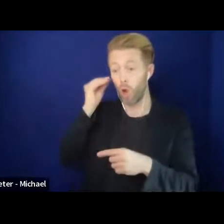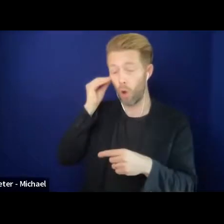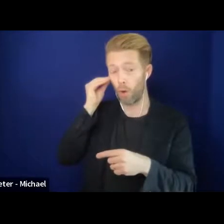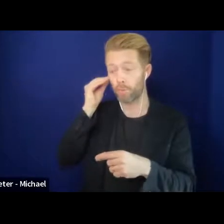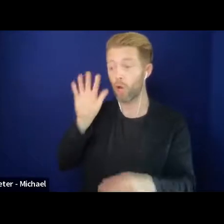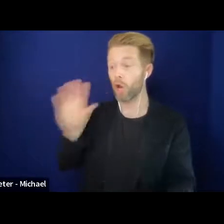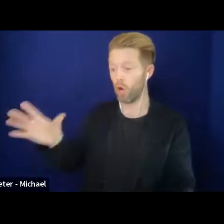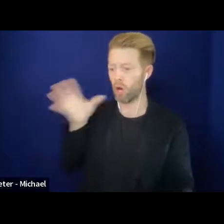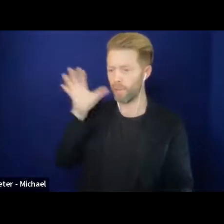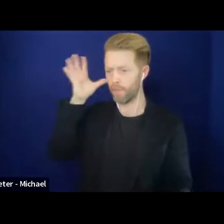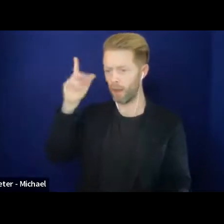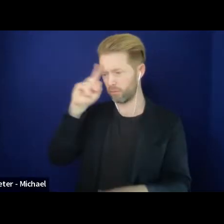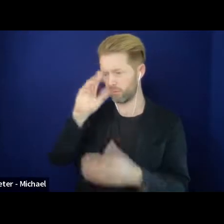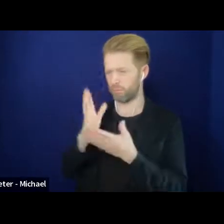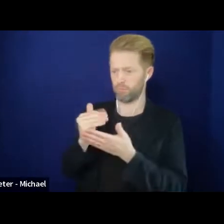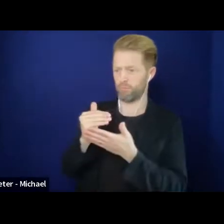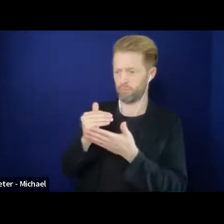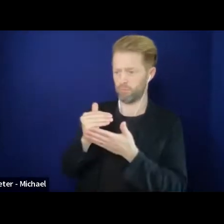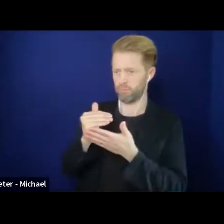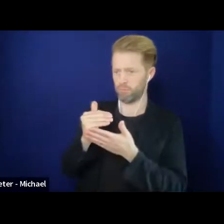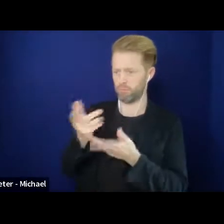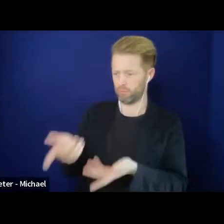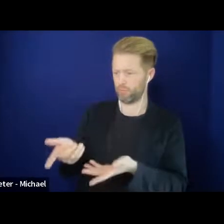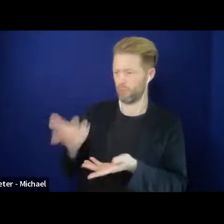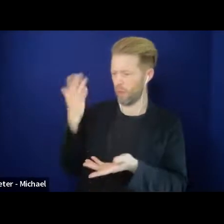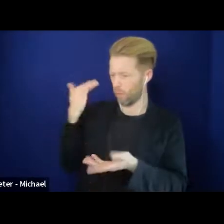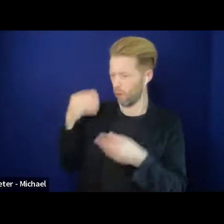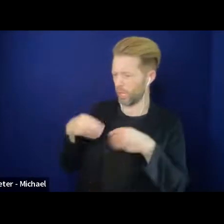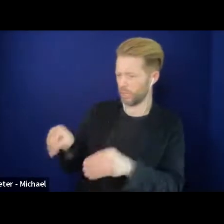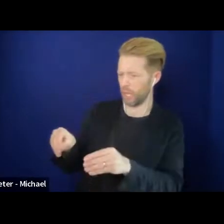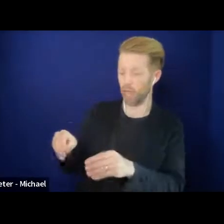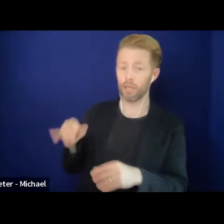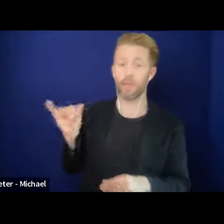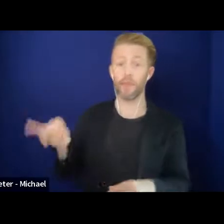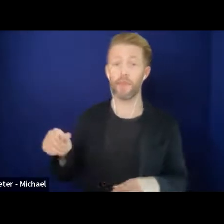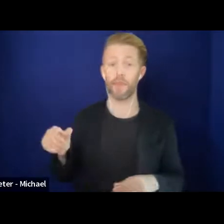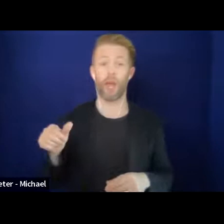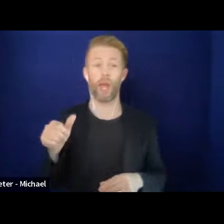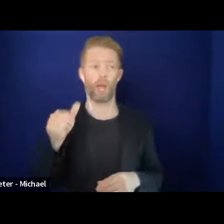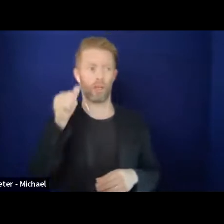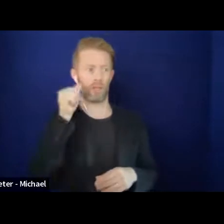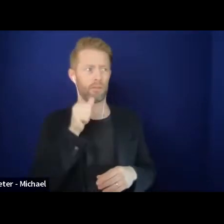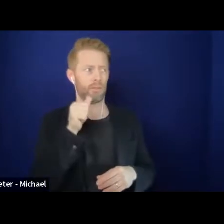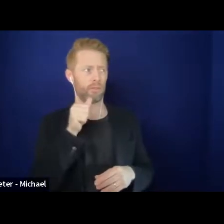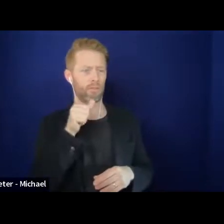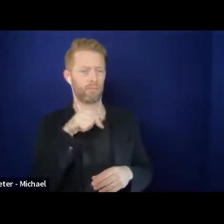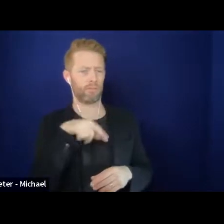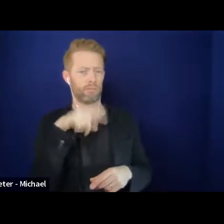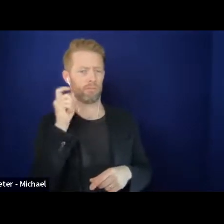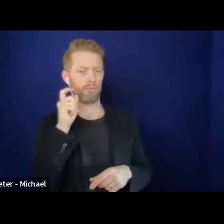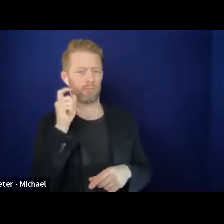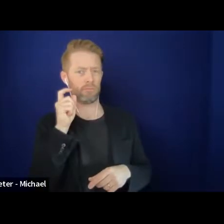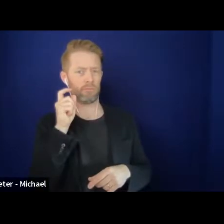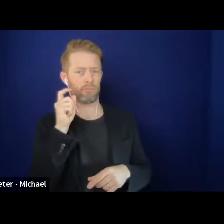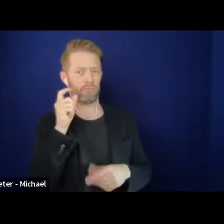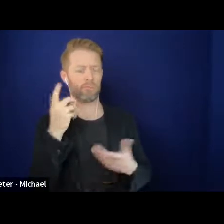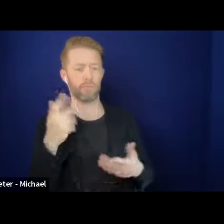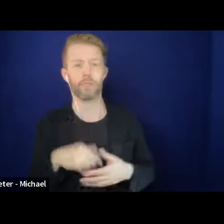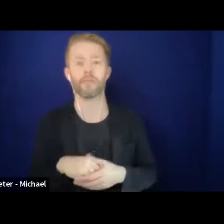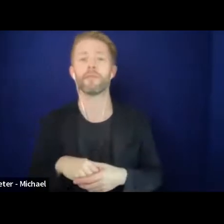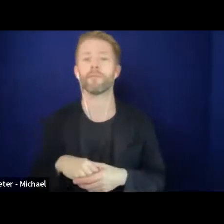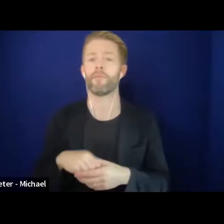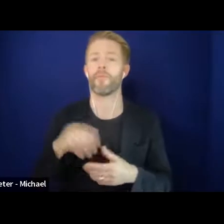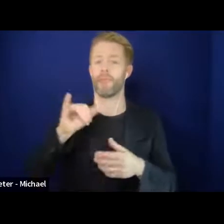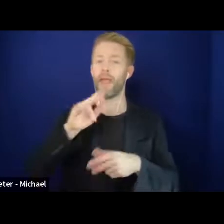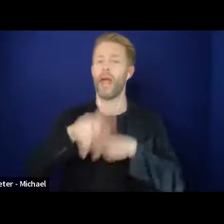some serious questions. She herself starts to have some serious questions. So these